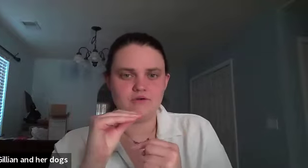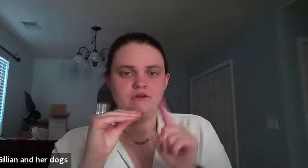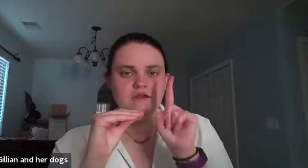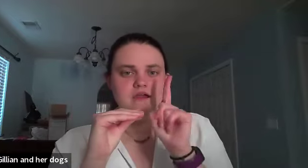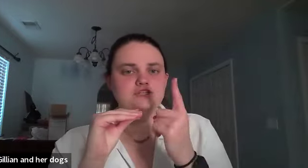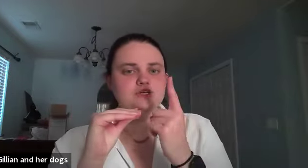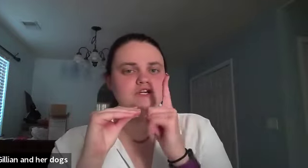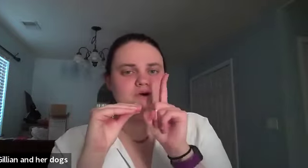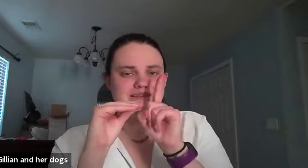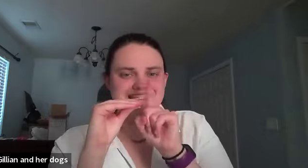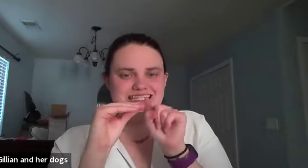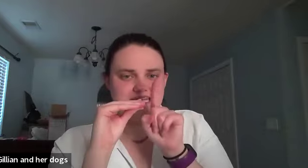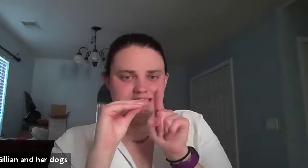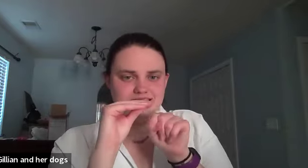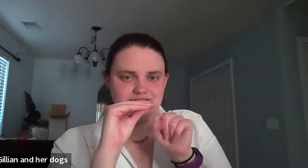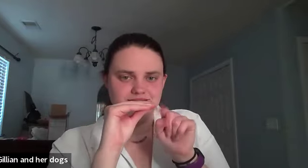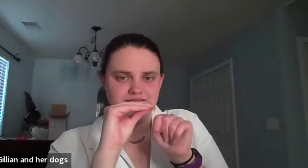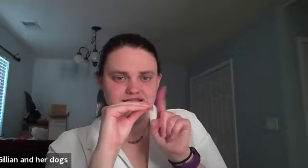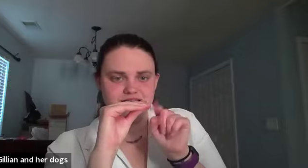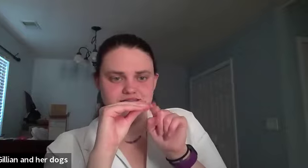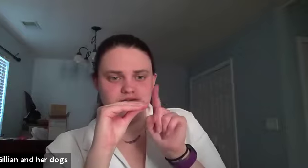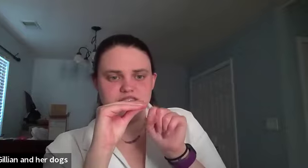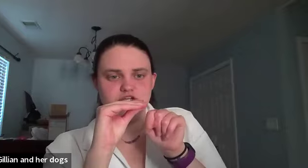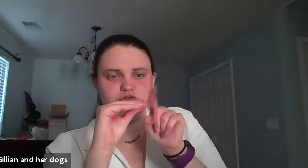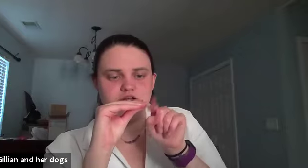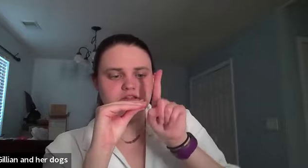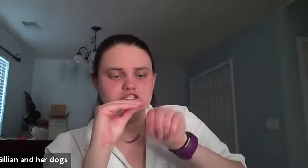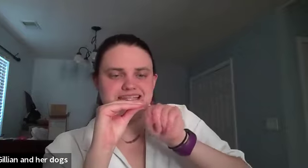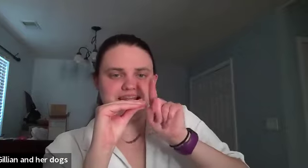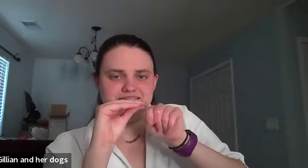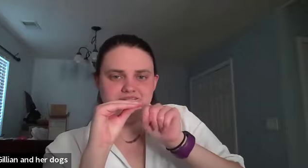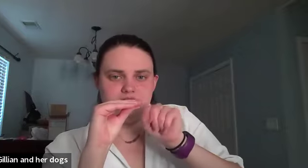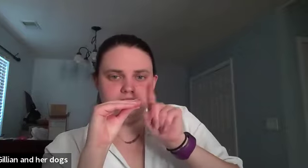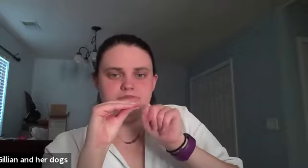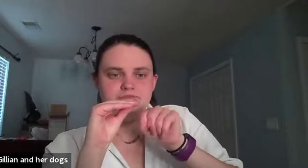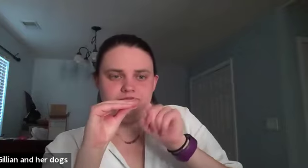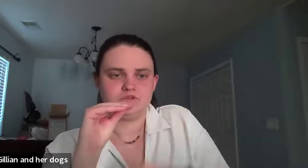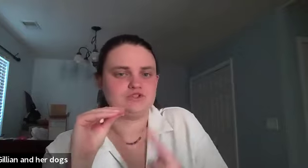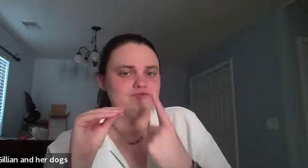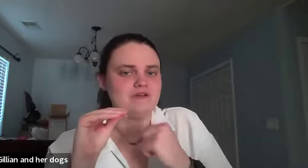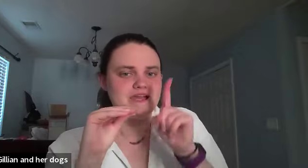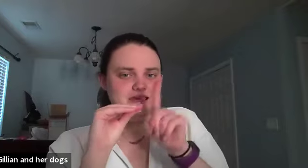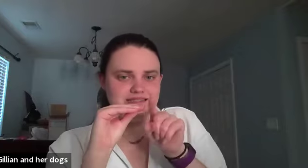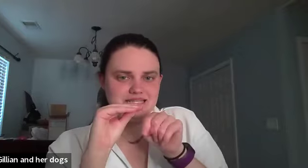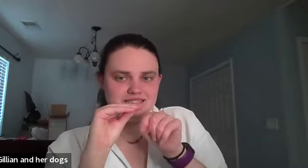O, and you're gonna go slice, slice. So it's like you literally are slicing it up. So red